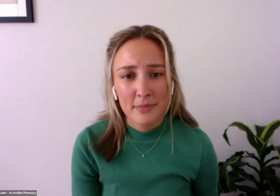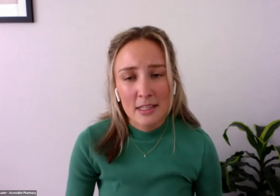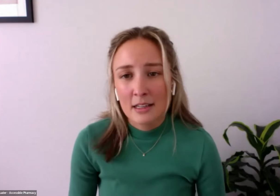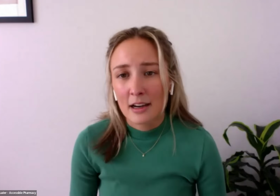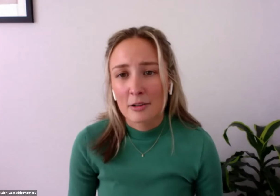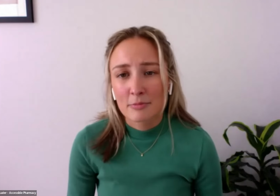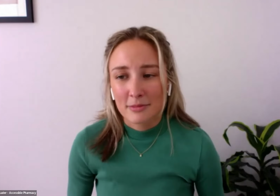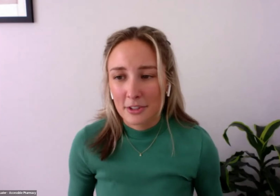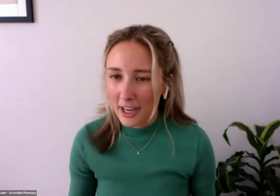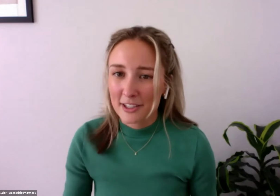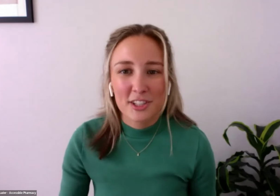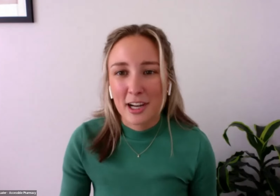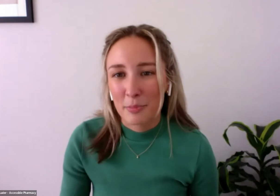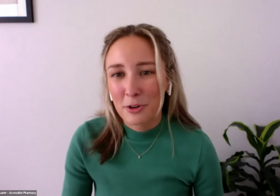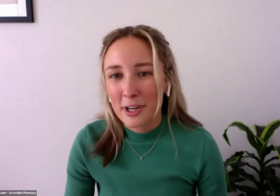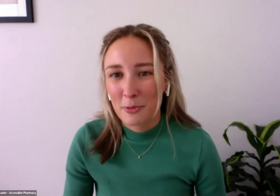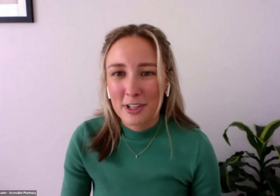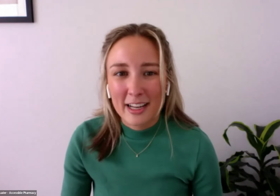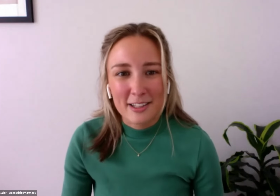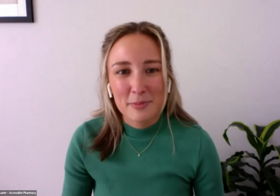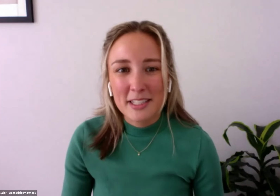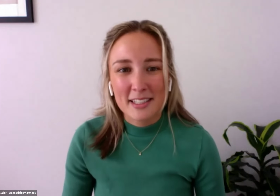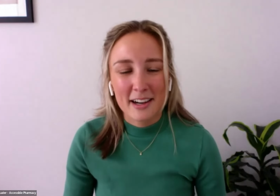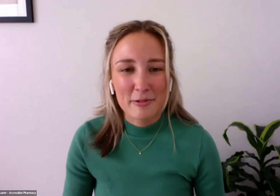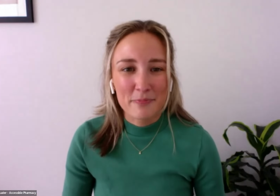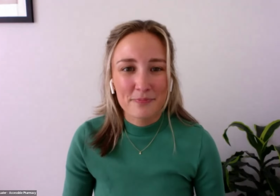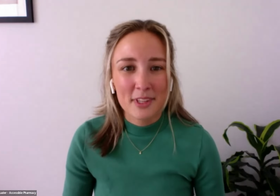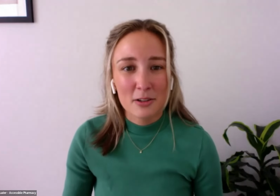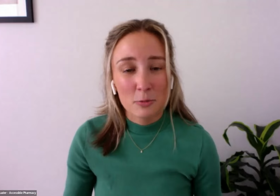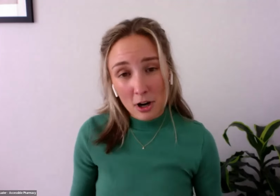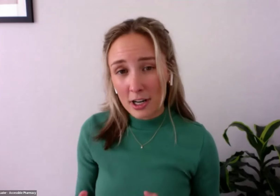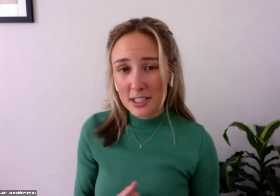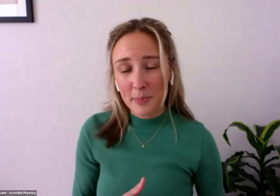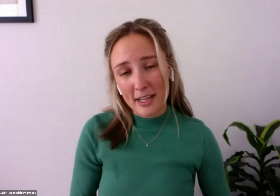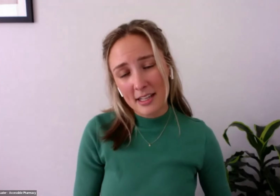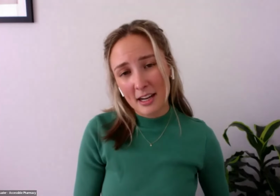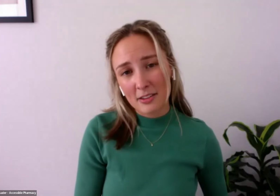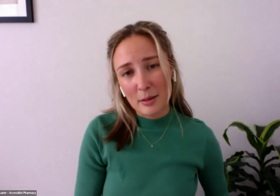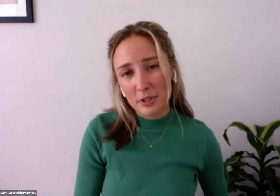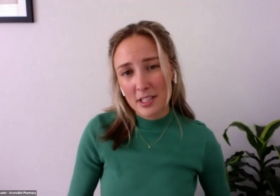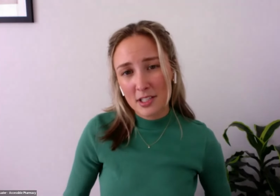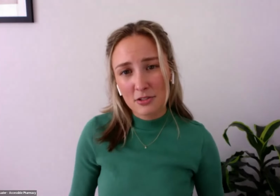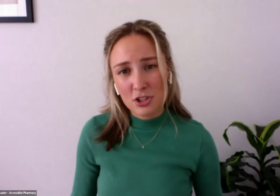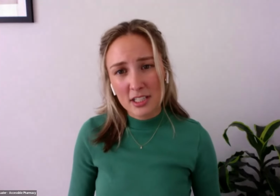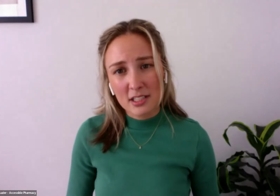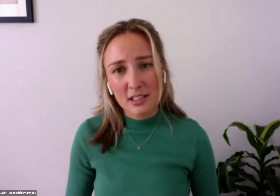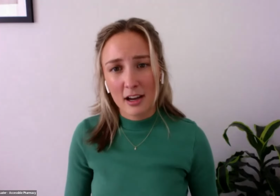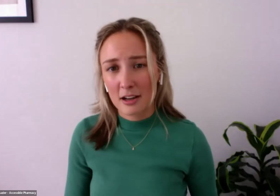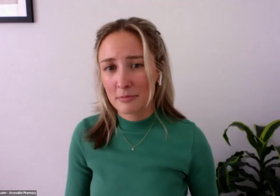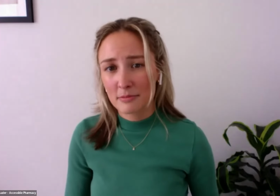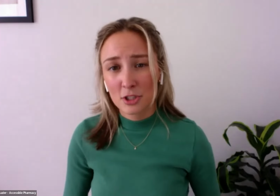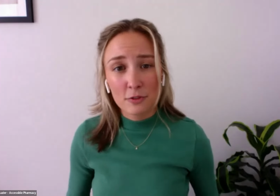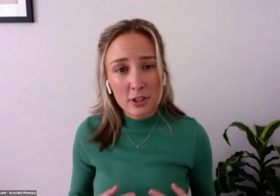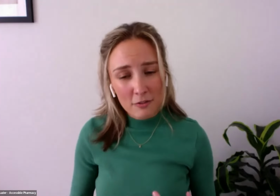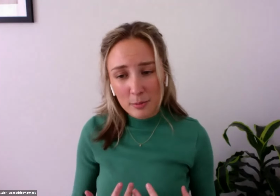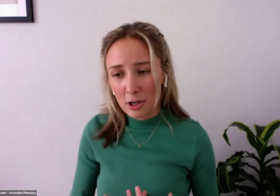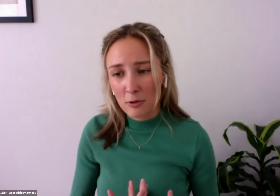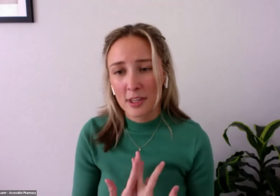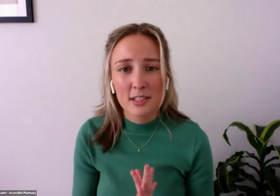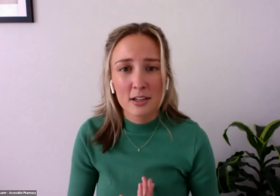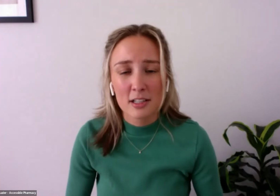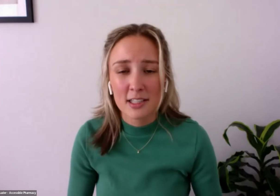disabilities. Okay, just a couple quick more announcements. We are expanding our labeling solutions. So if you're